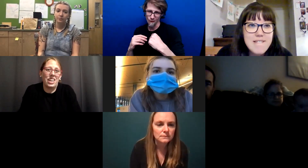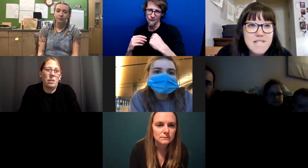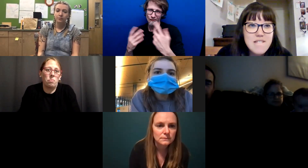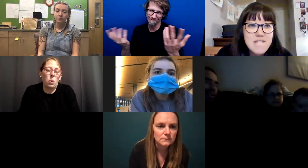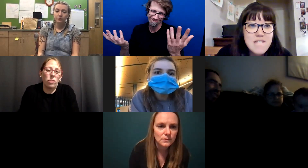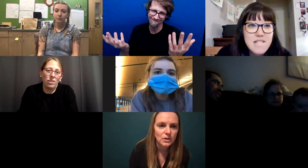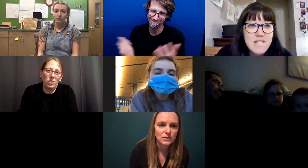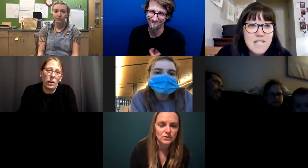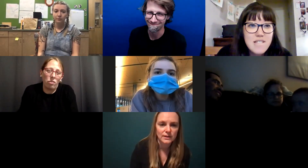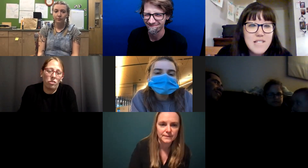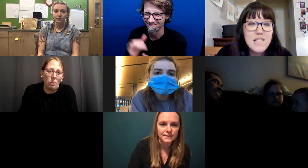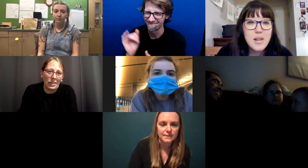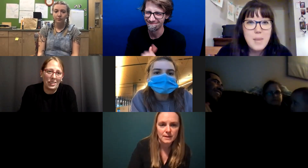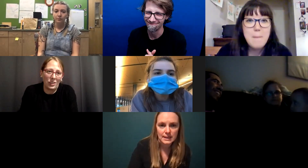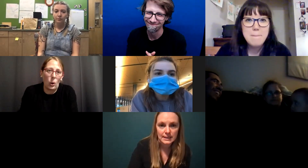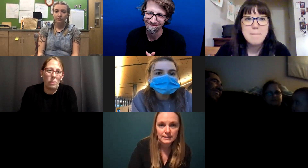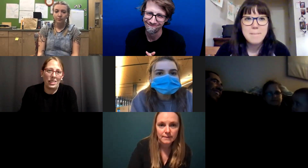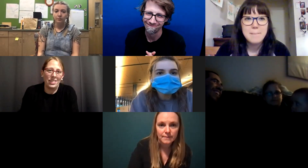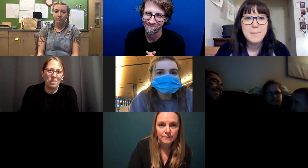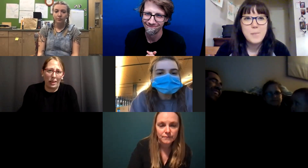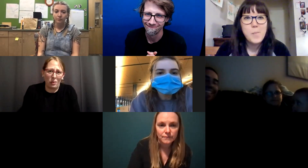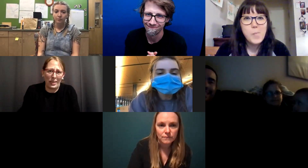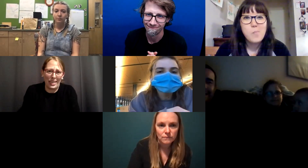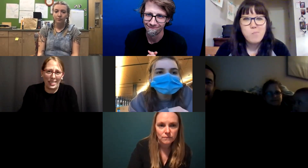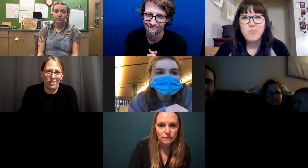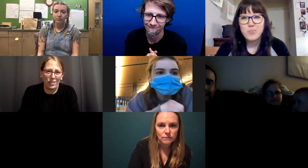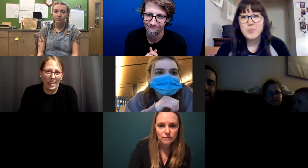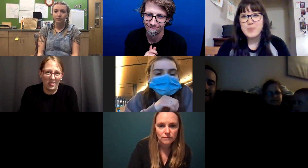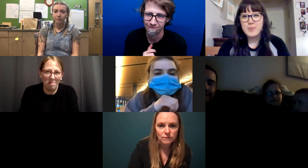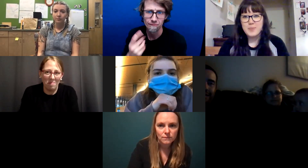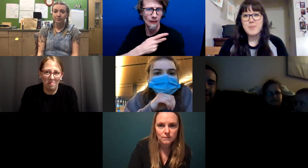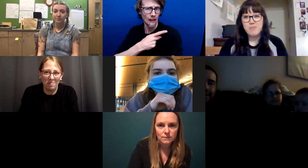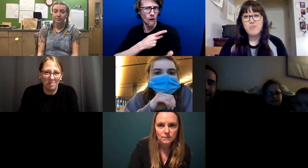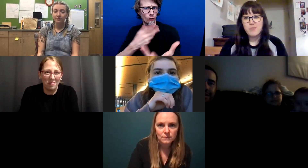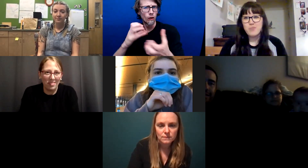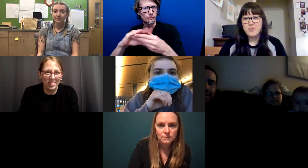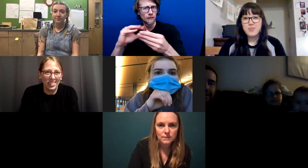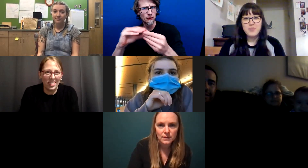And hopefully there's a way for families in Tacoma to make their way to us for now.